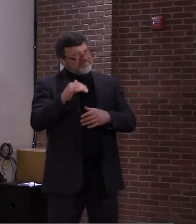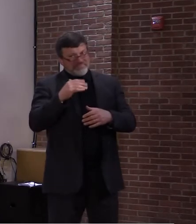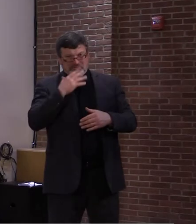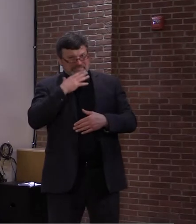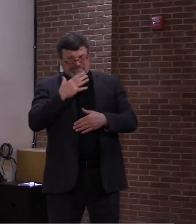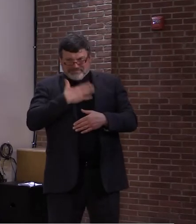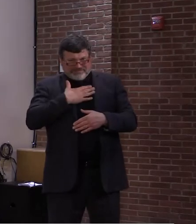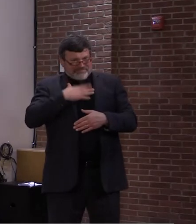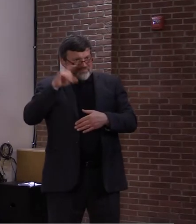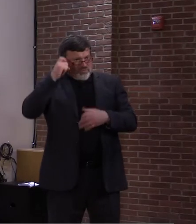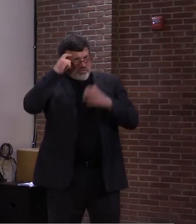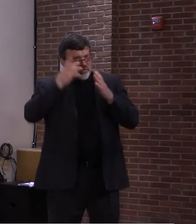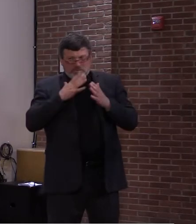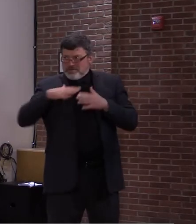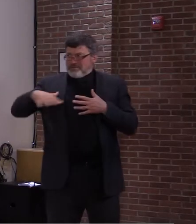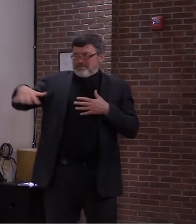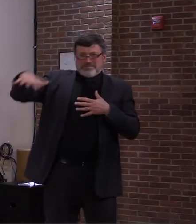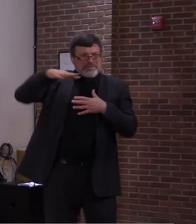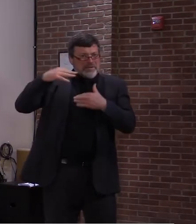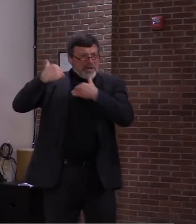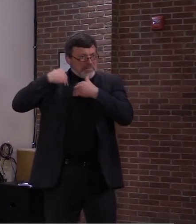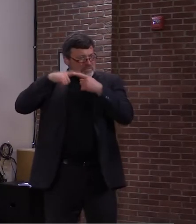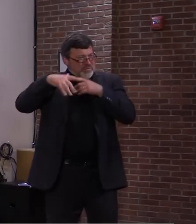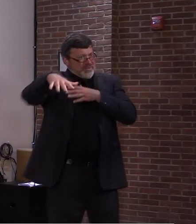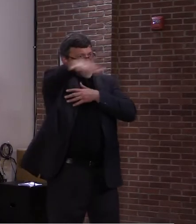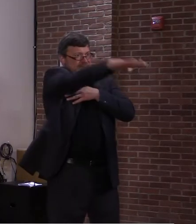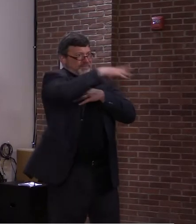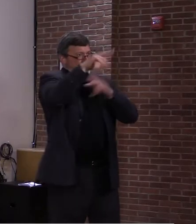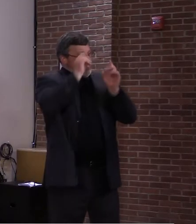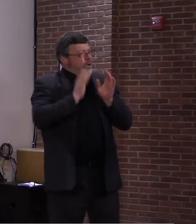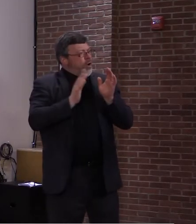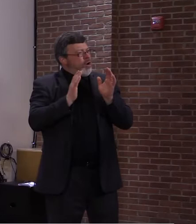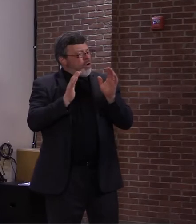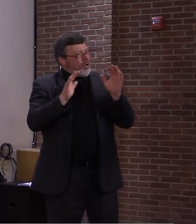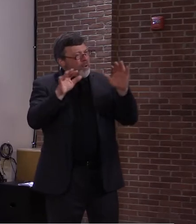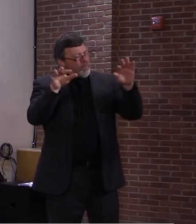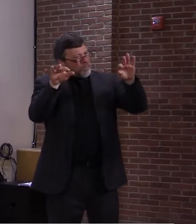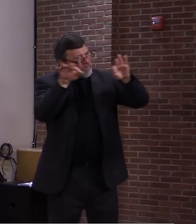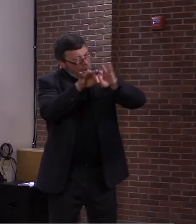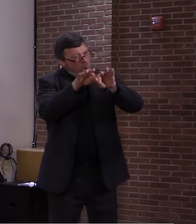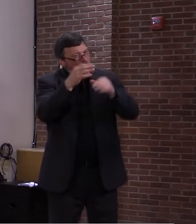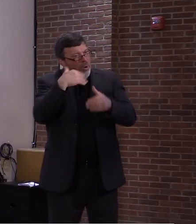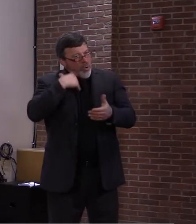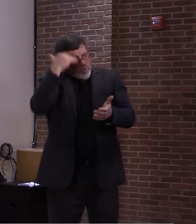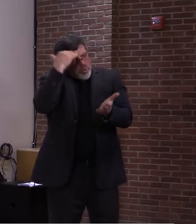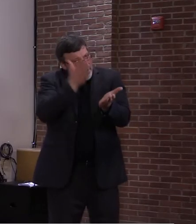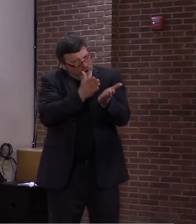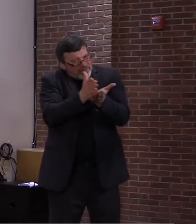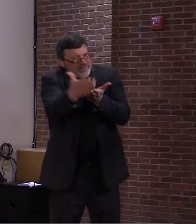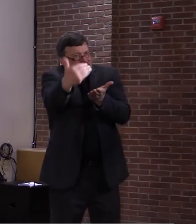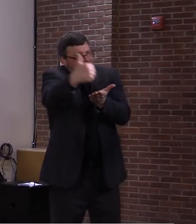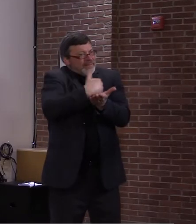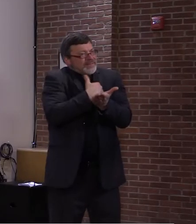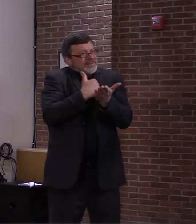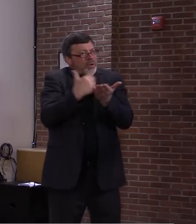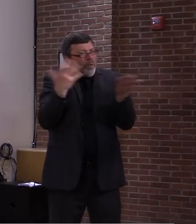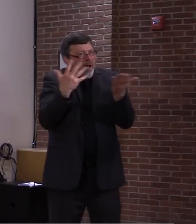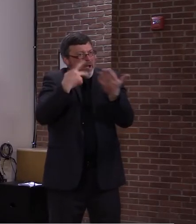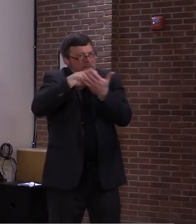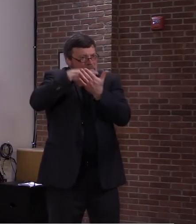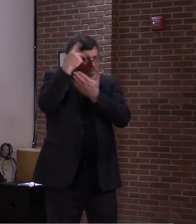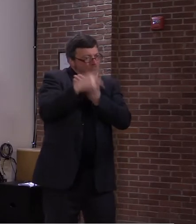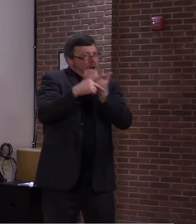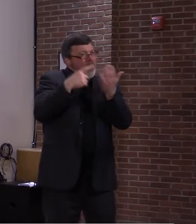least see it right before our eyes, be able to read it, and be able to describe what it does. Because I'm not sure that